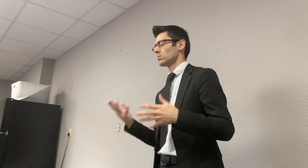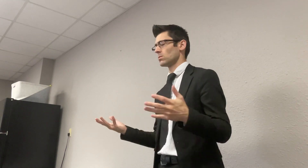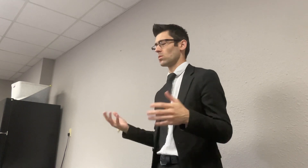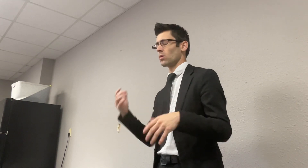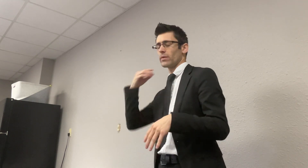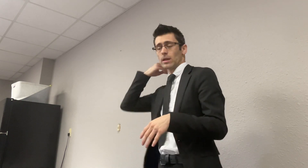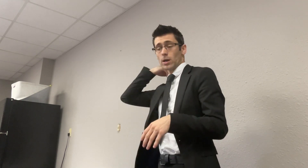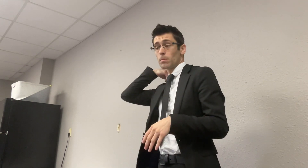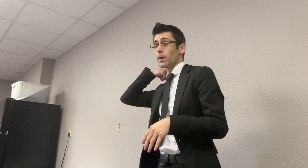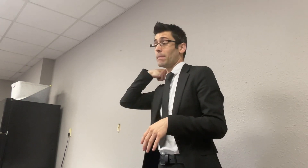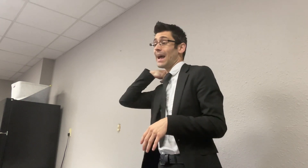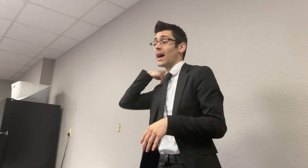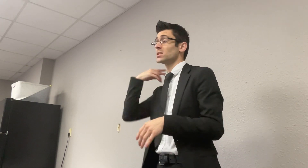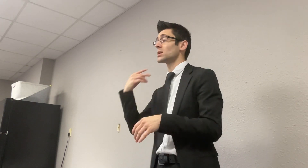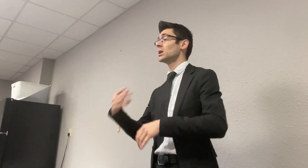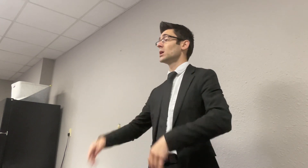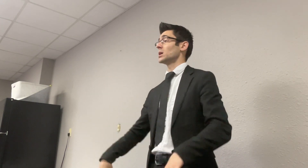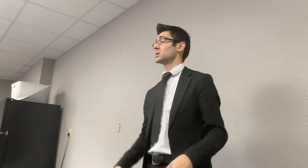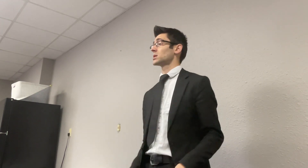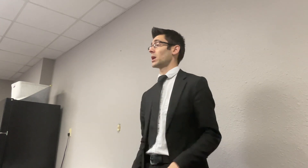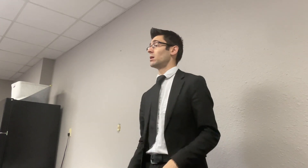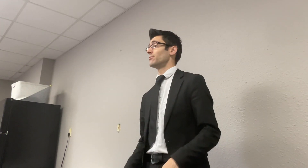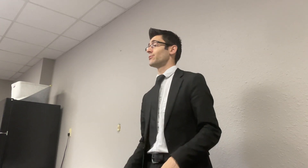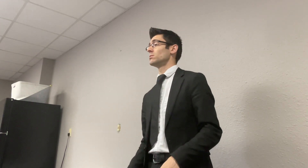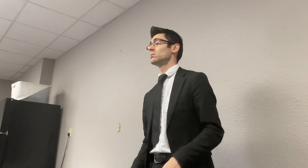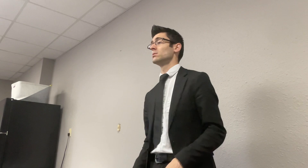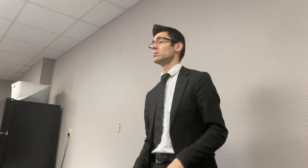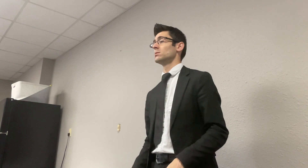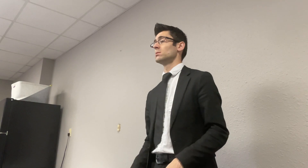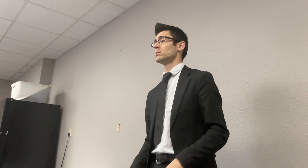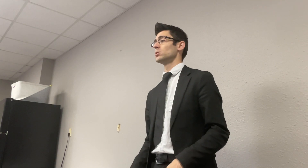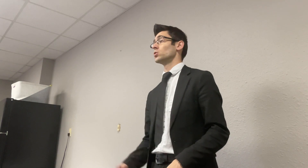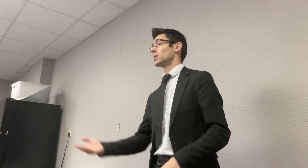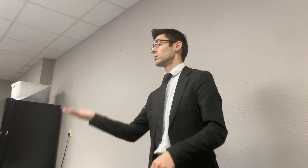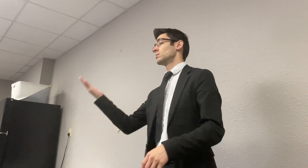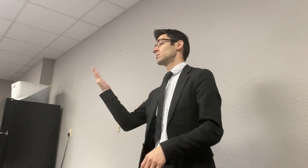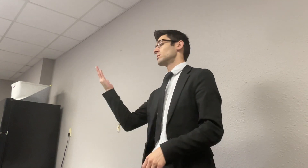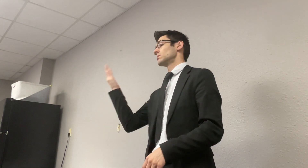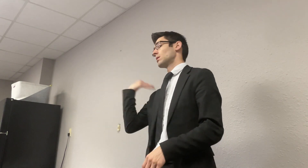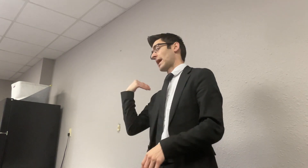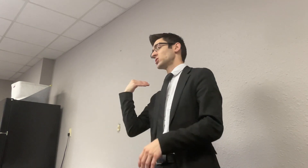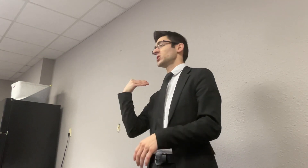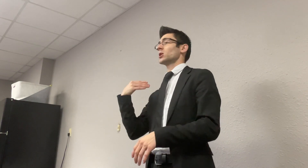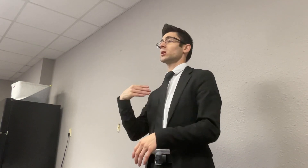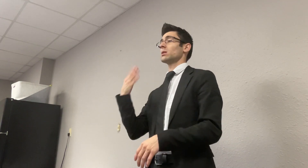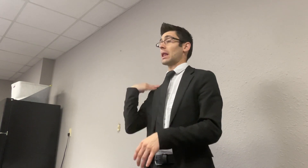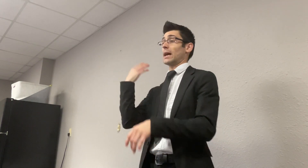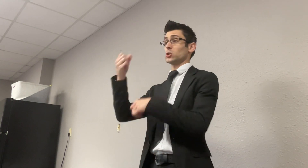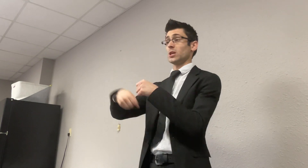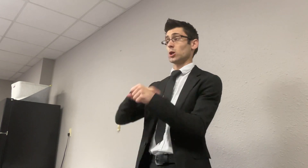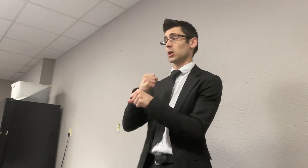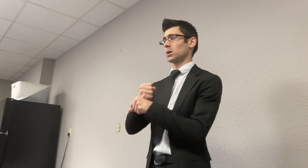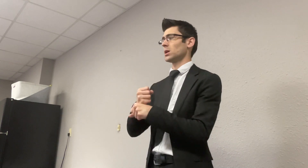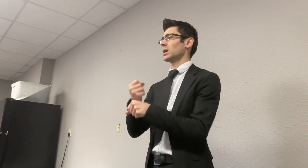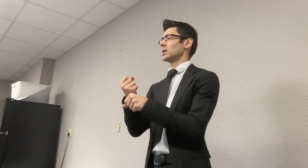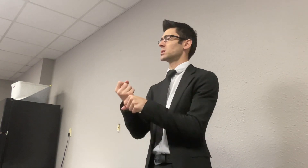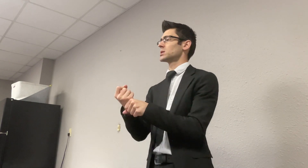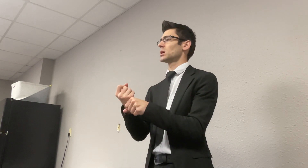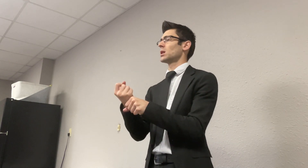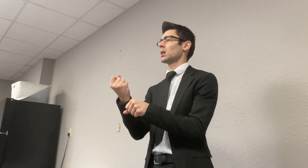we'll go over that later. But past, instead of doing last year, it's